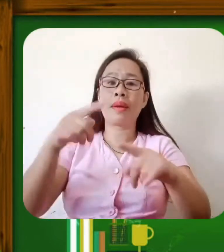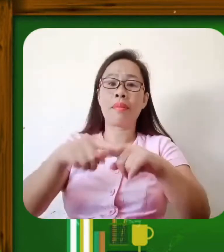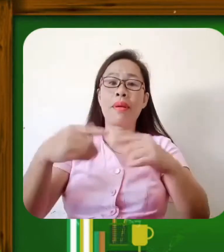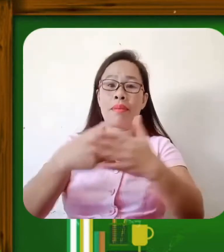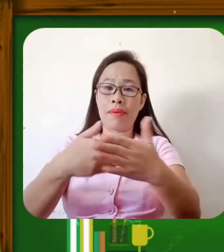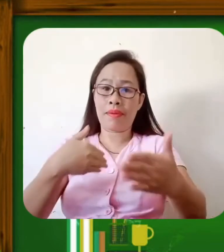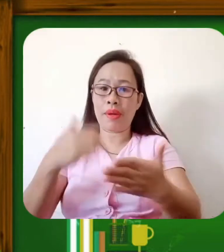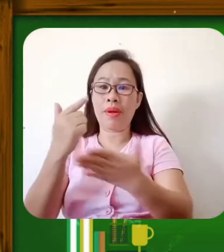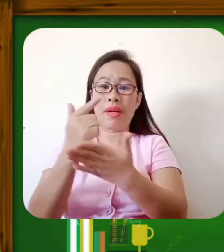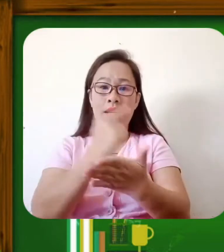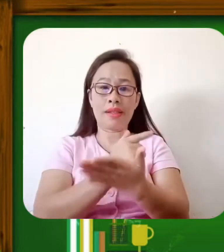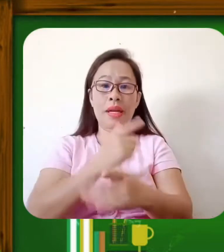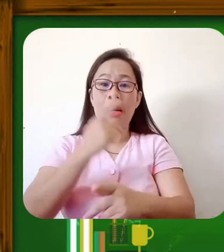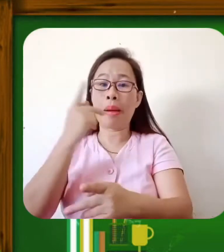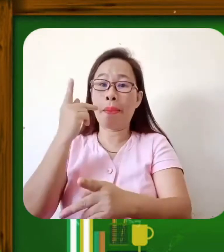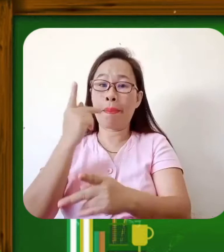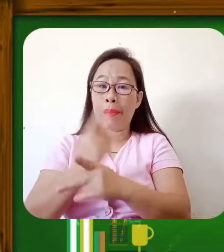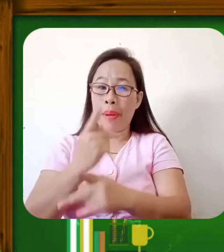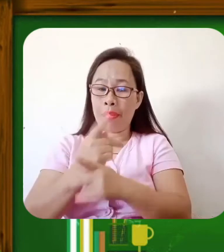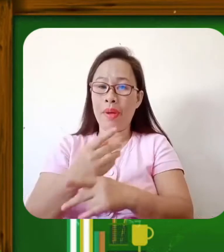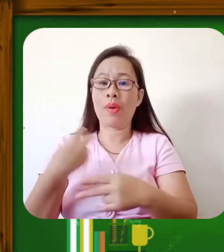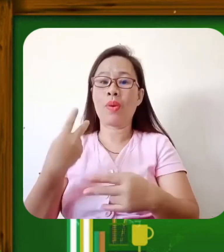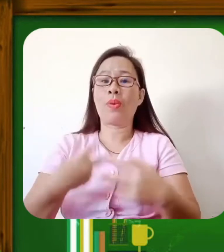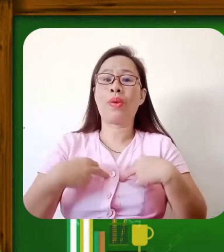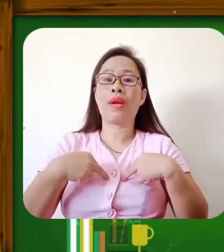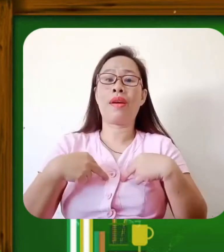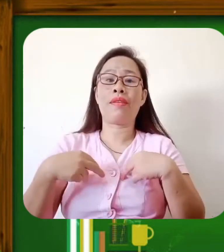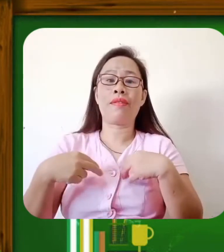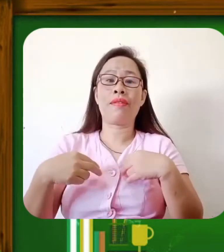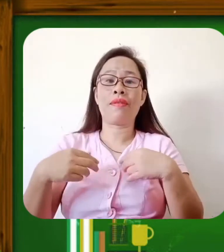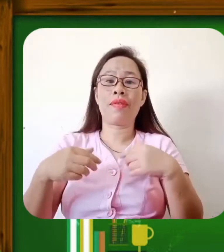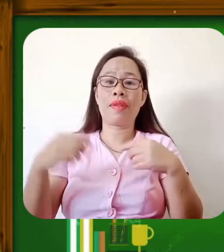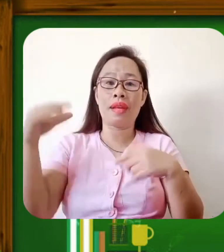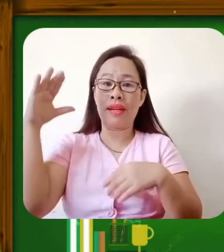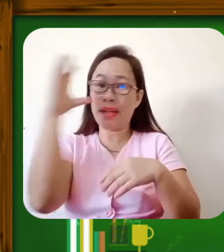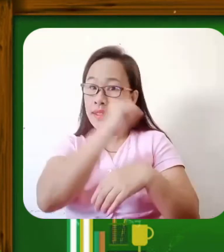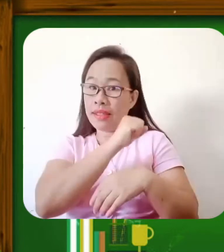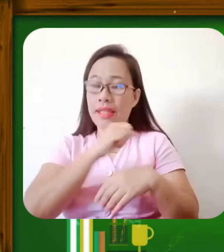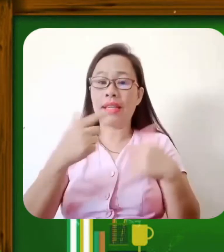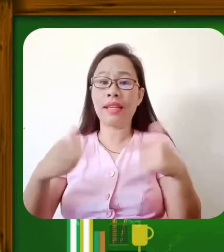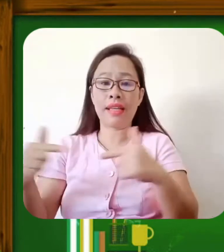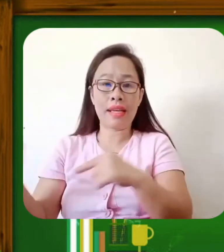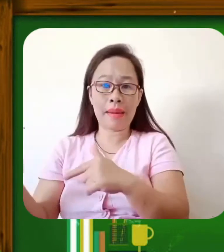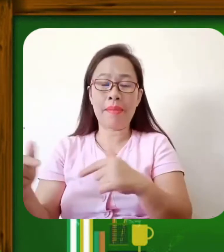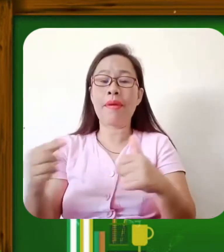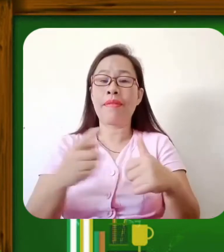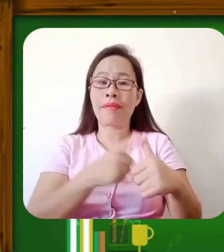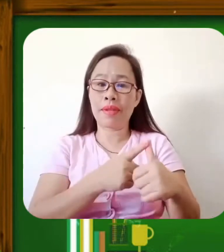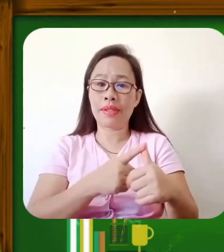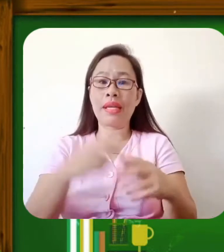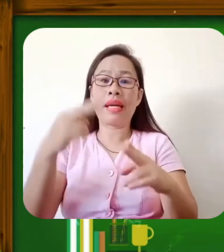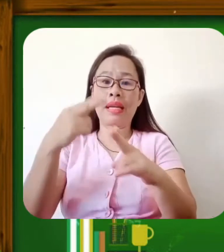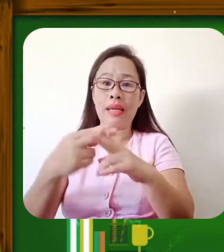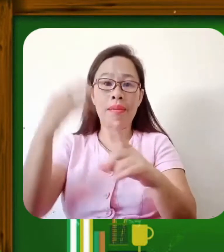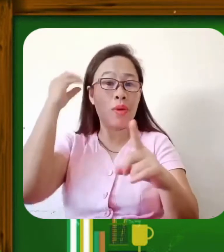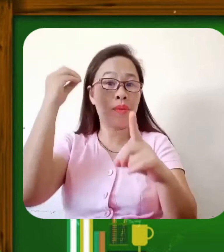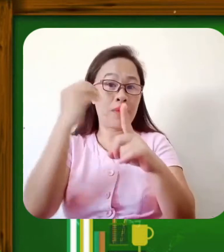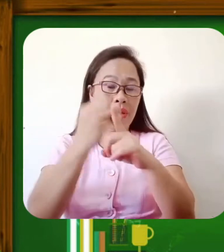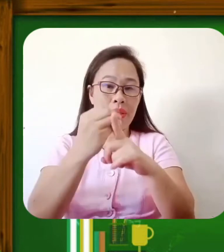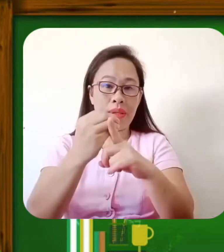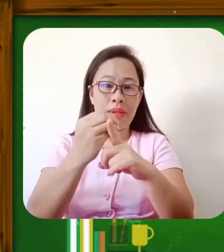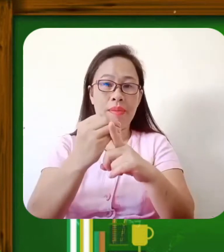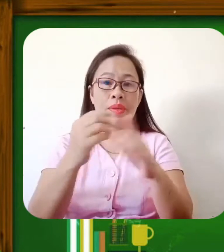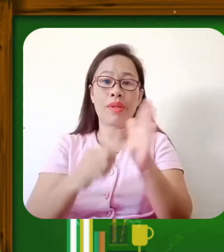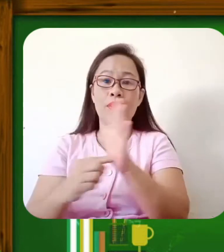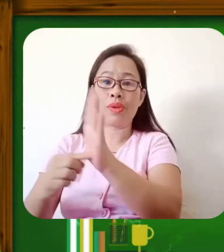Before our lesson proper, we will have a guessing game first. I want you to name the object being flashed in the